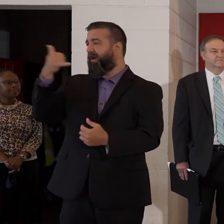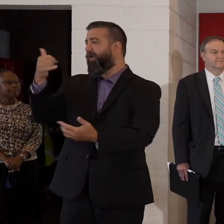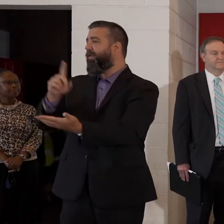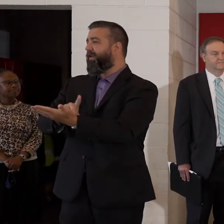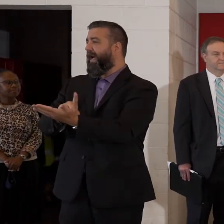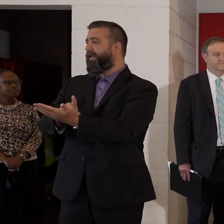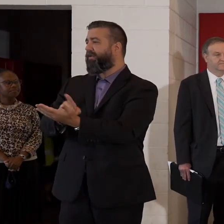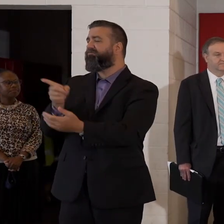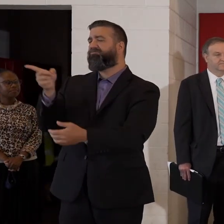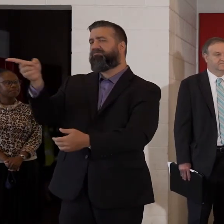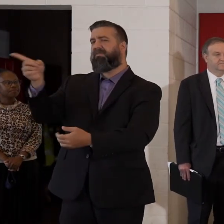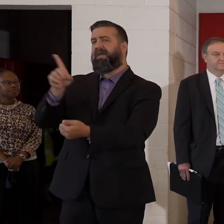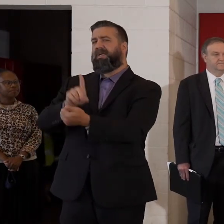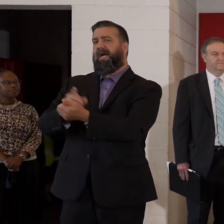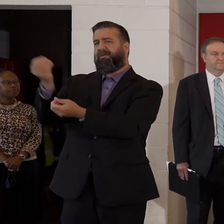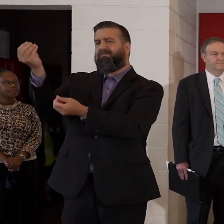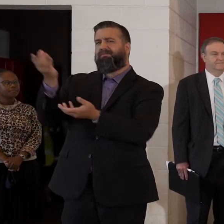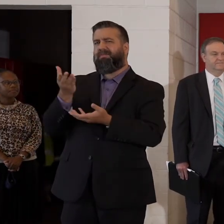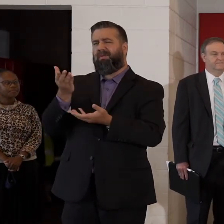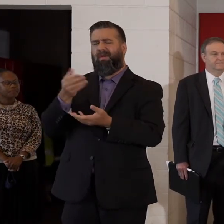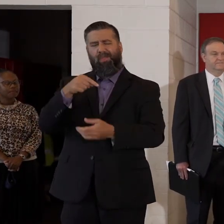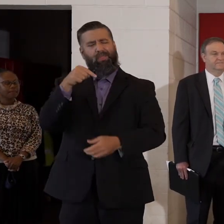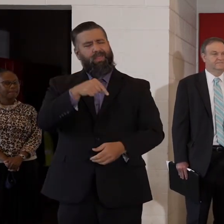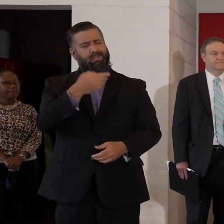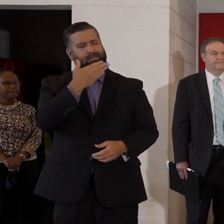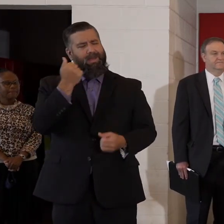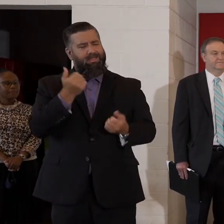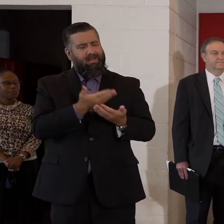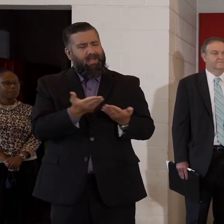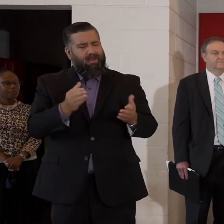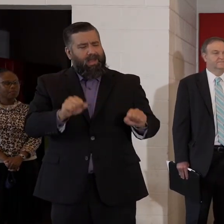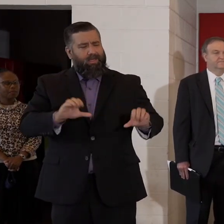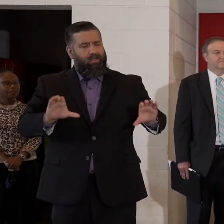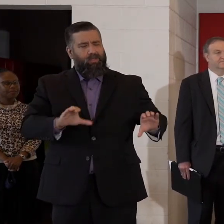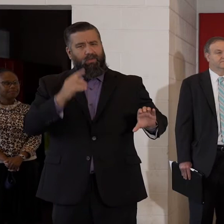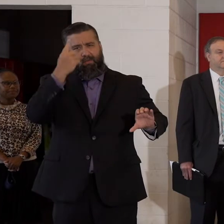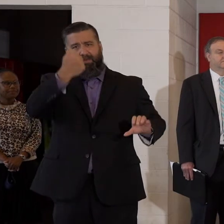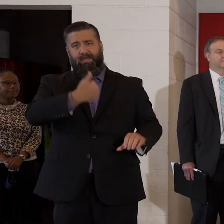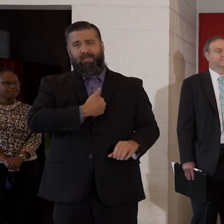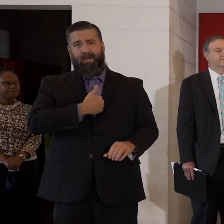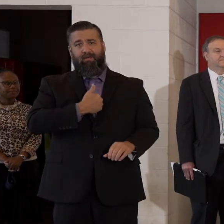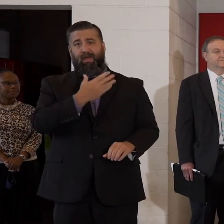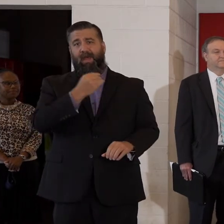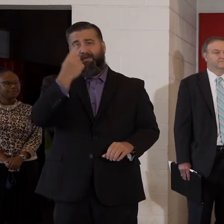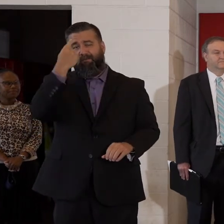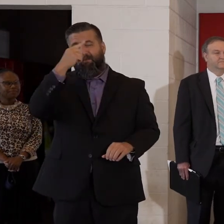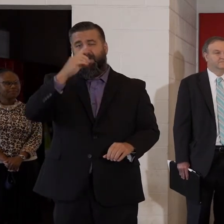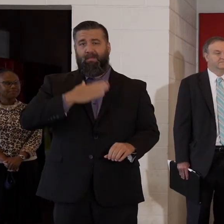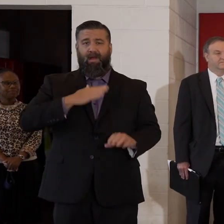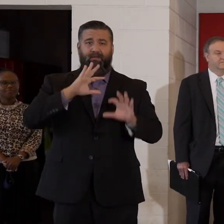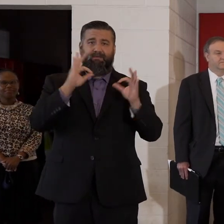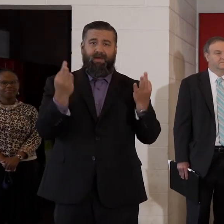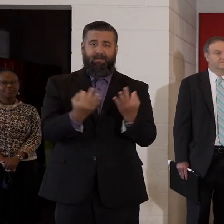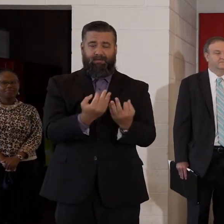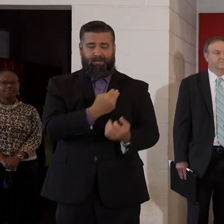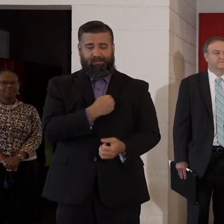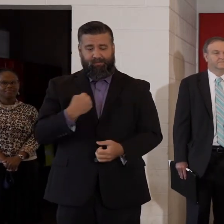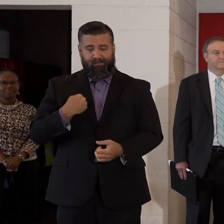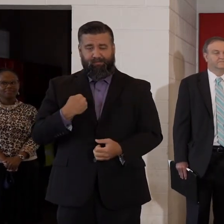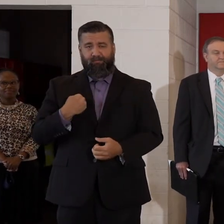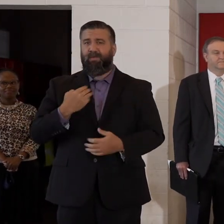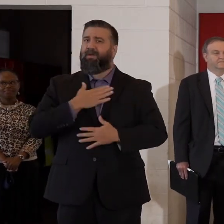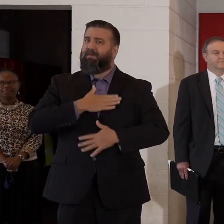she assured me that this is the best thing that I can do for myself and for my family members. So